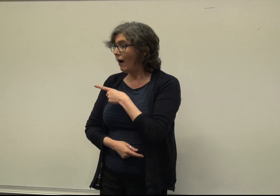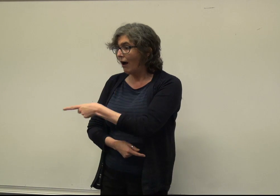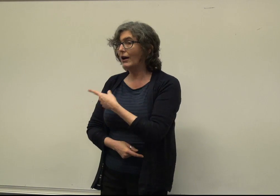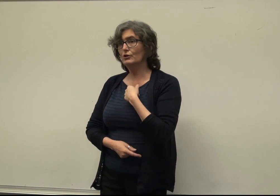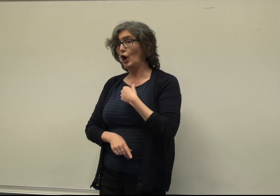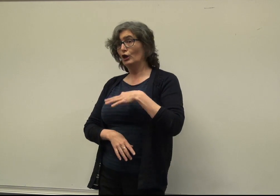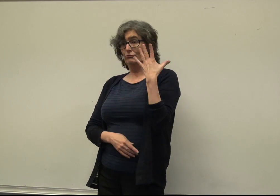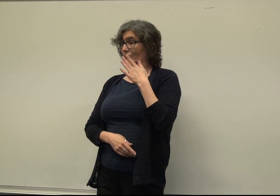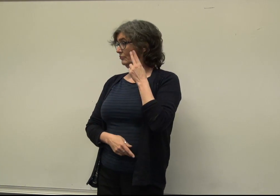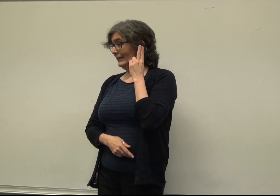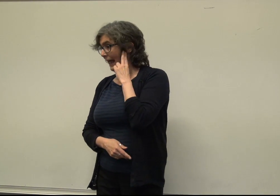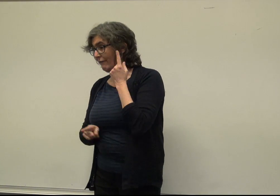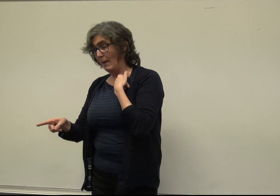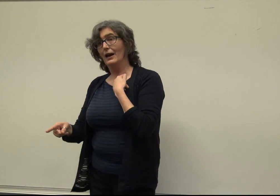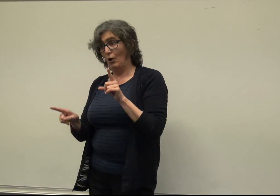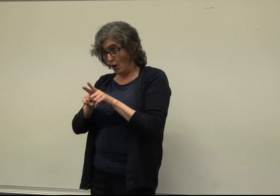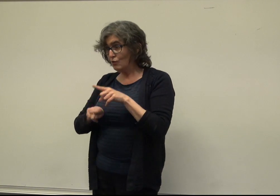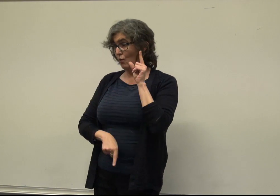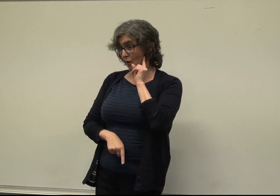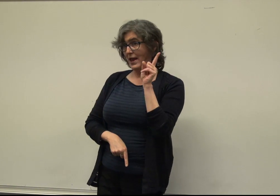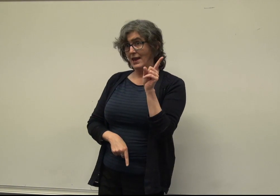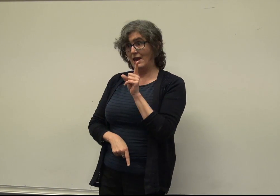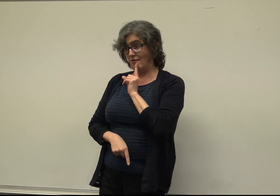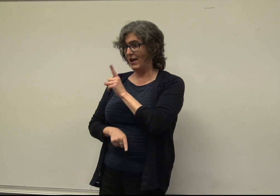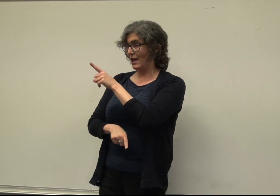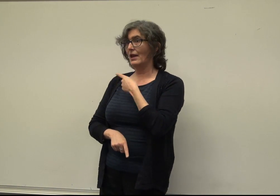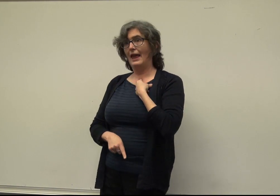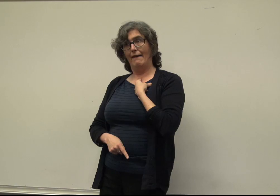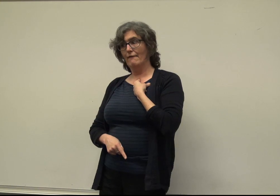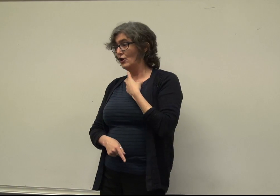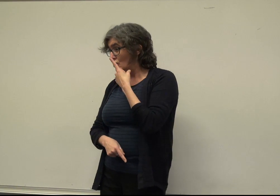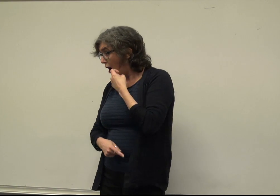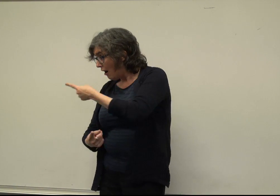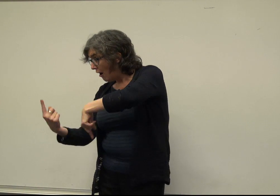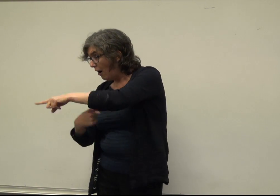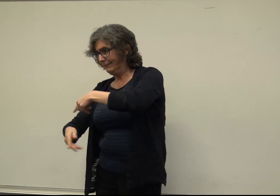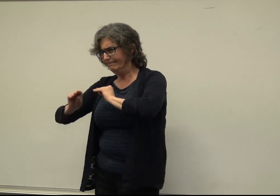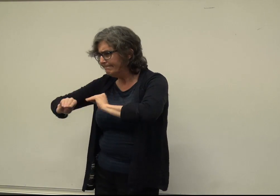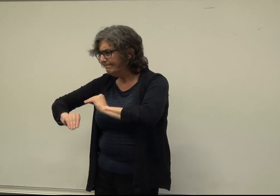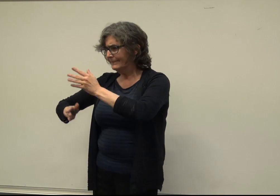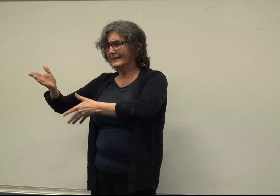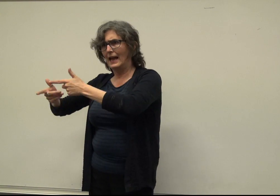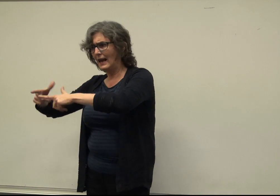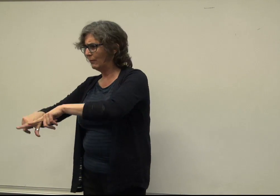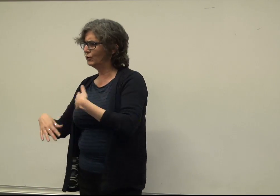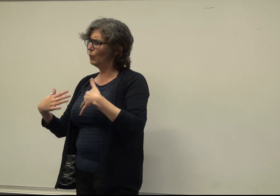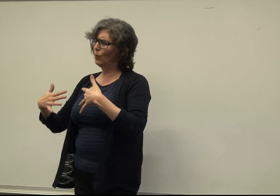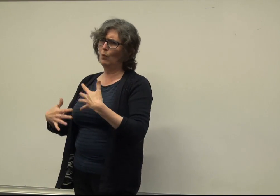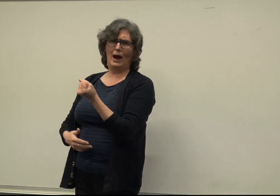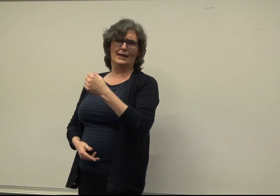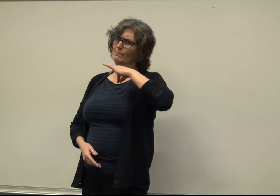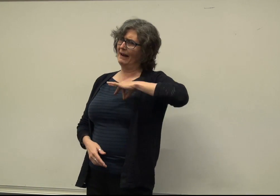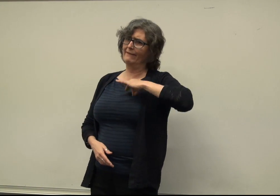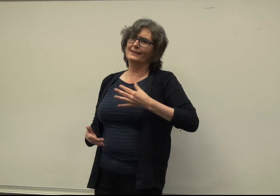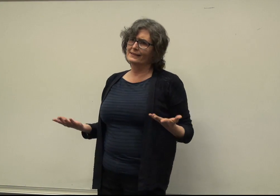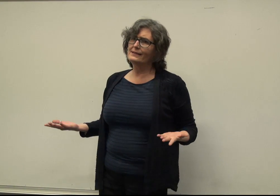but also for the hearing children. And that bimodal bilingualism can really be a very successful avenue